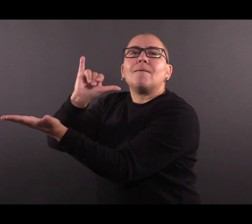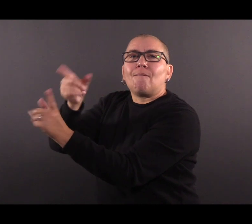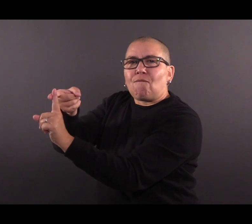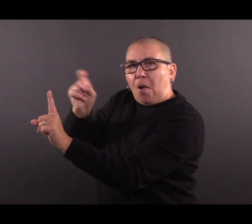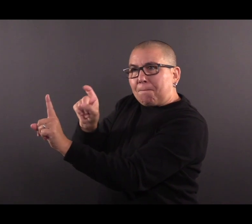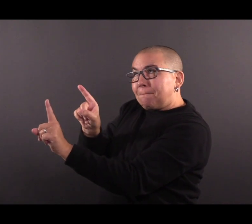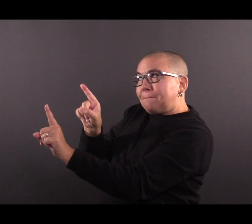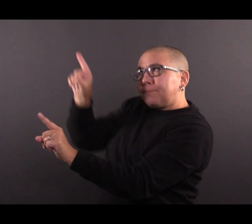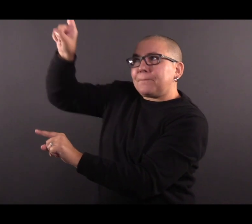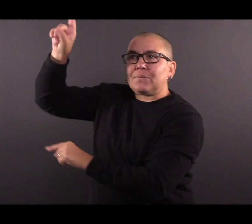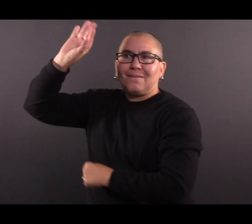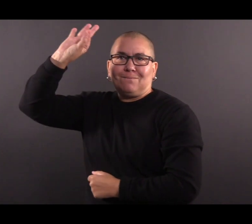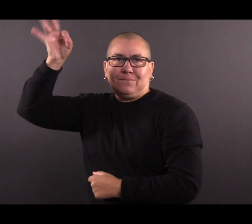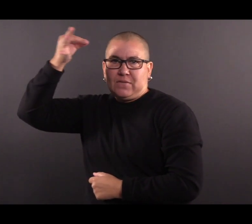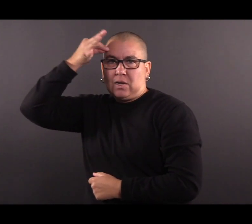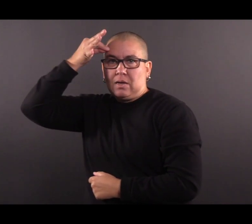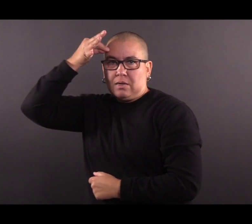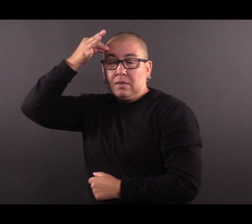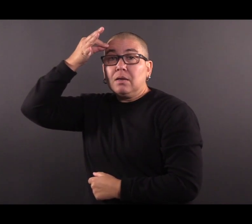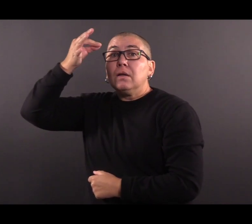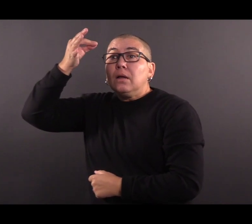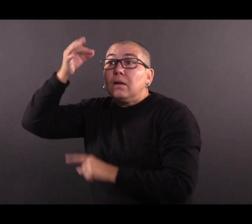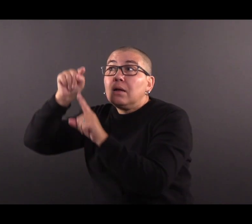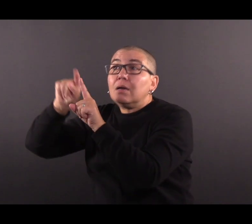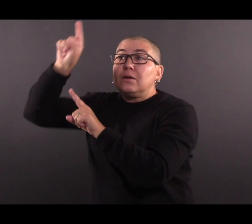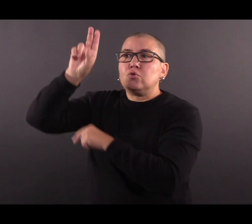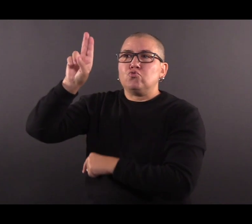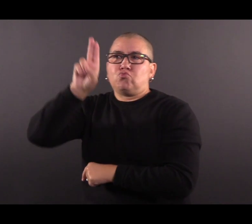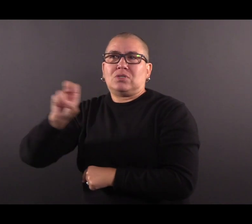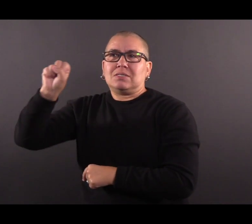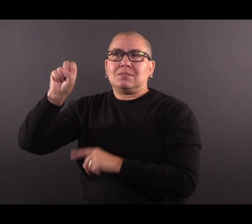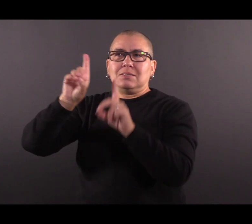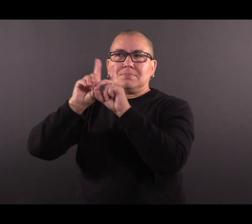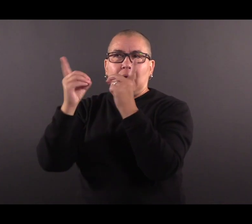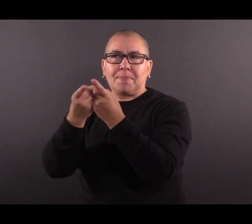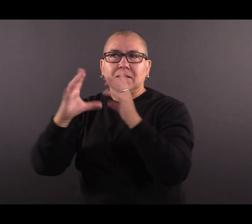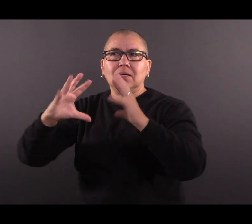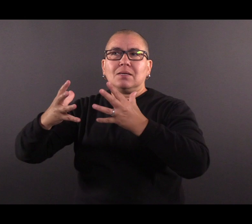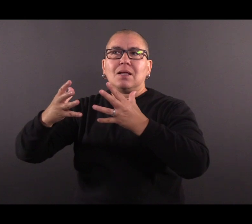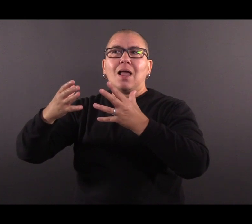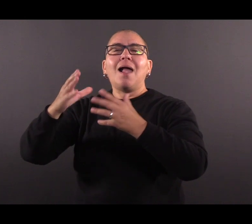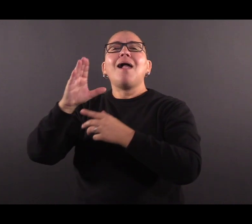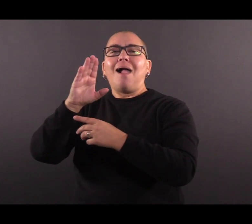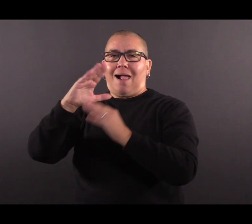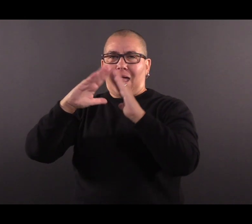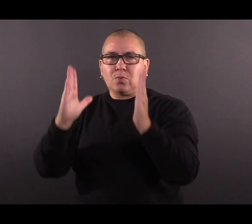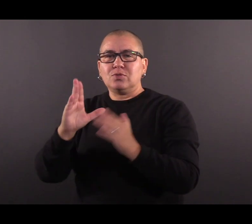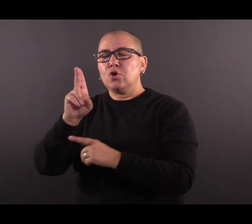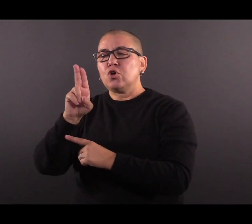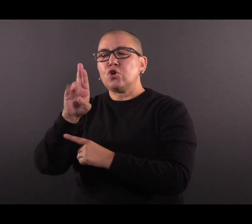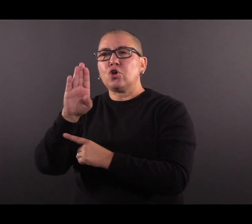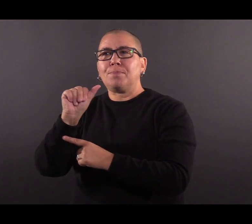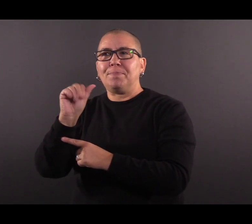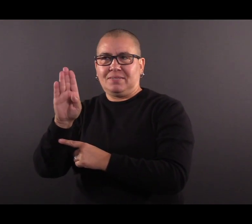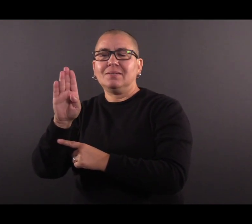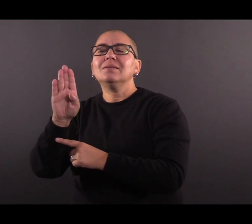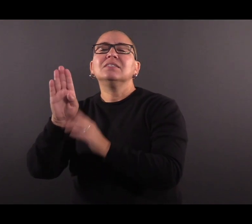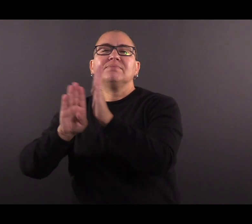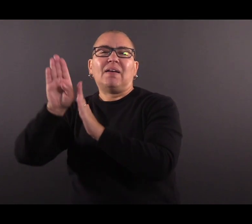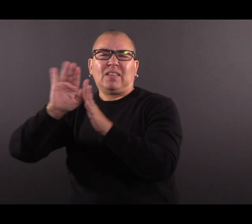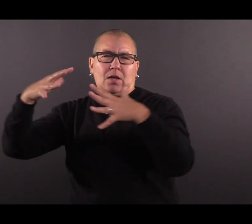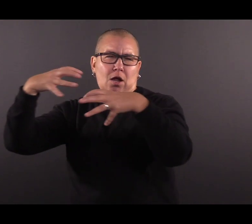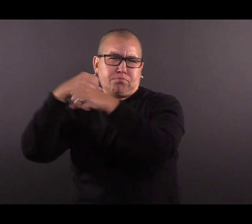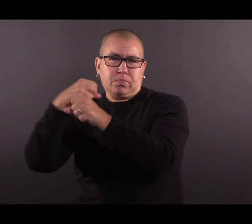is a federal program of the United States Department of Housing and Urban Development, or HUD. It